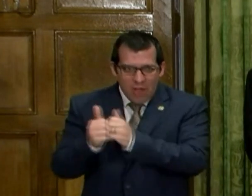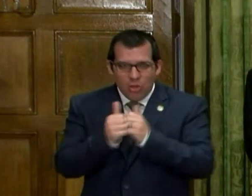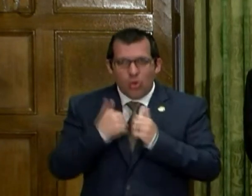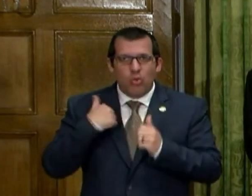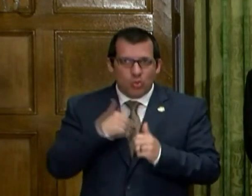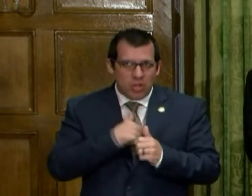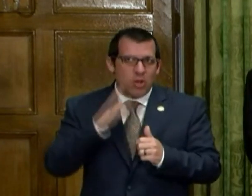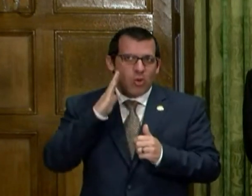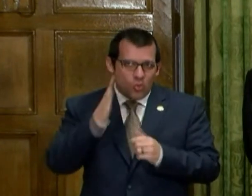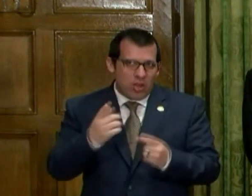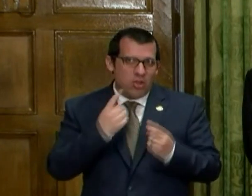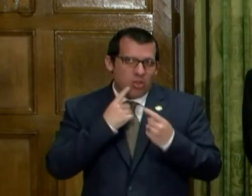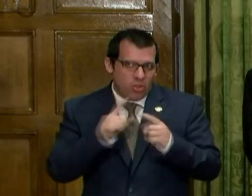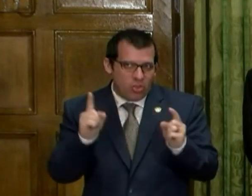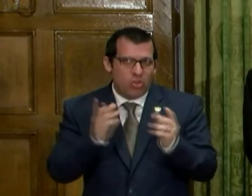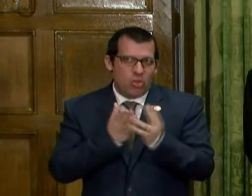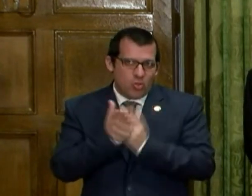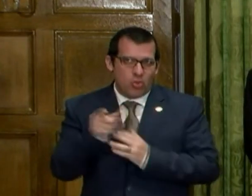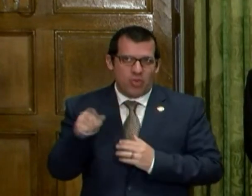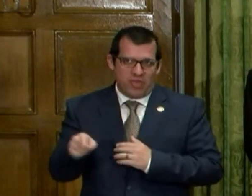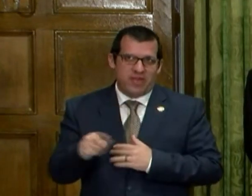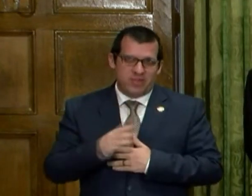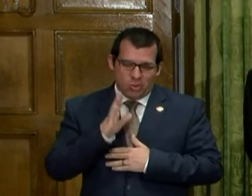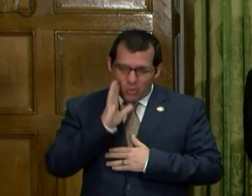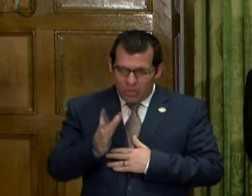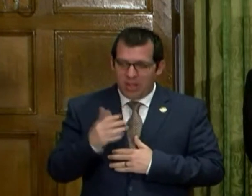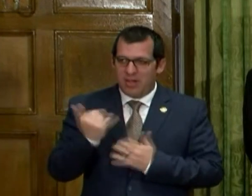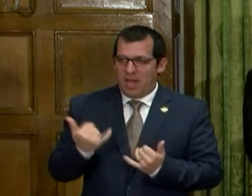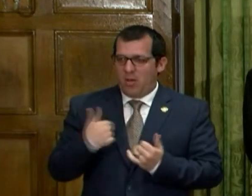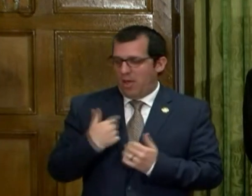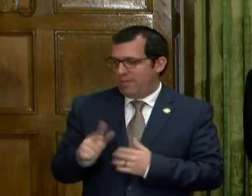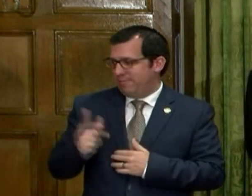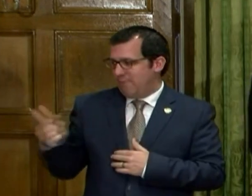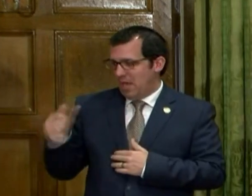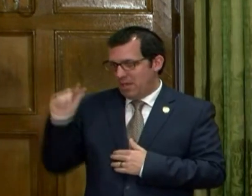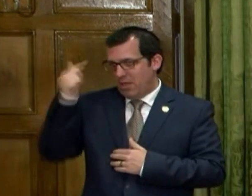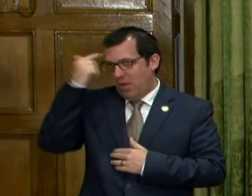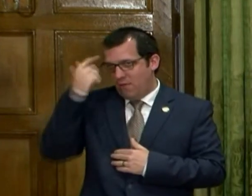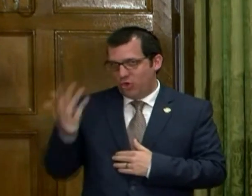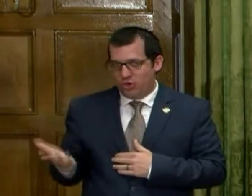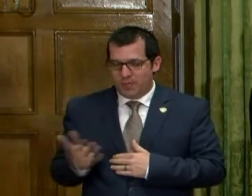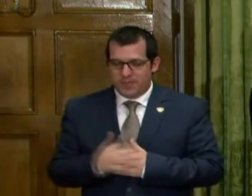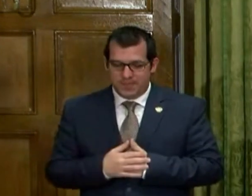we're going to get through this okay. And with that, I'll close and turn it back over to the governor.